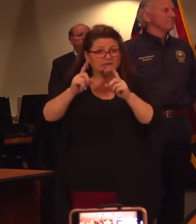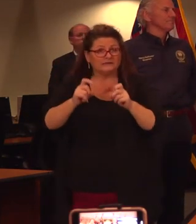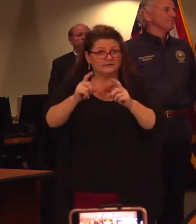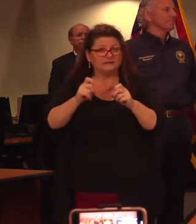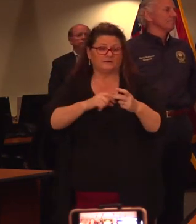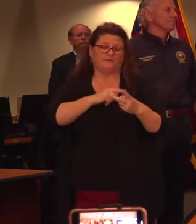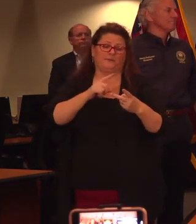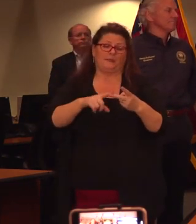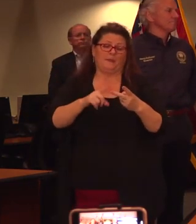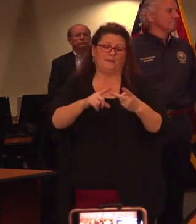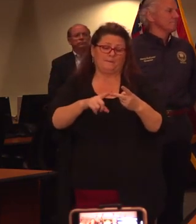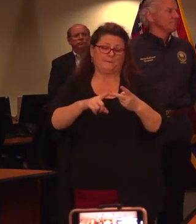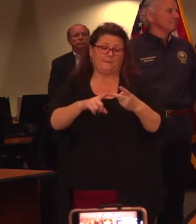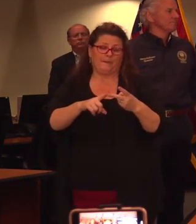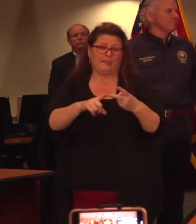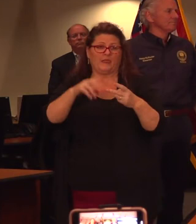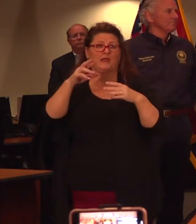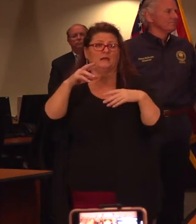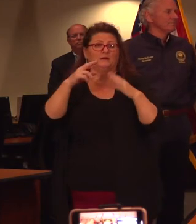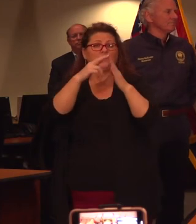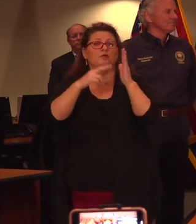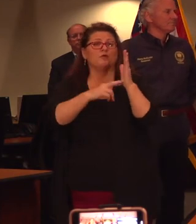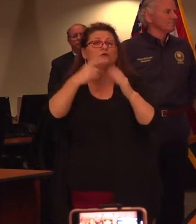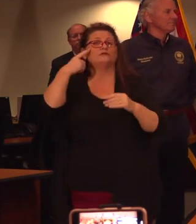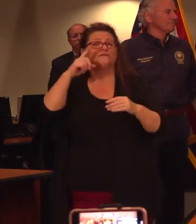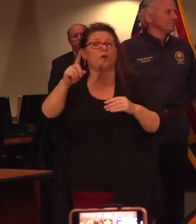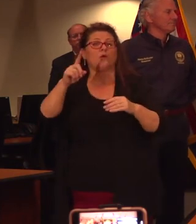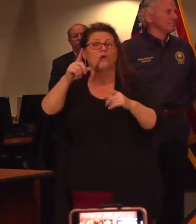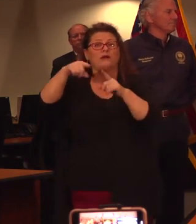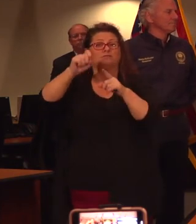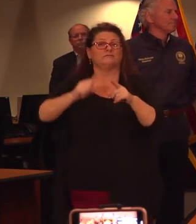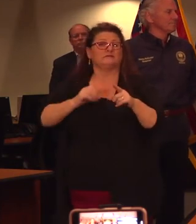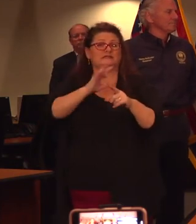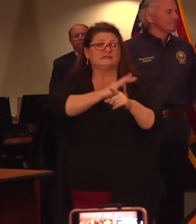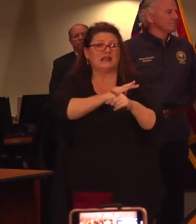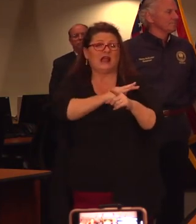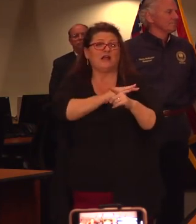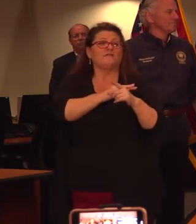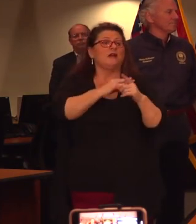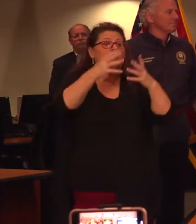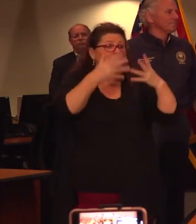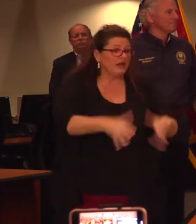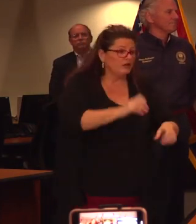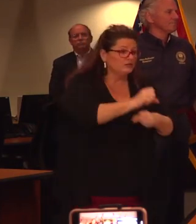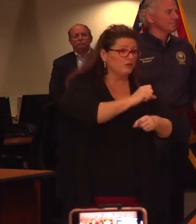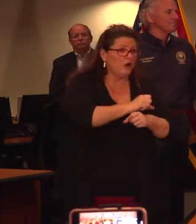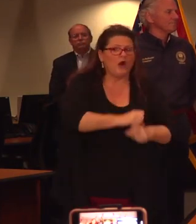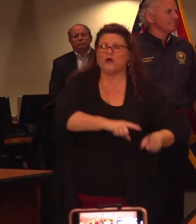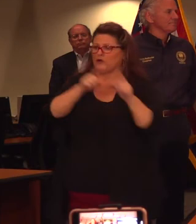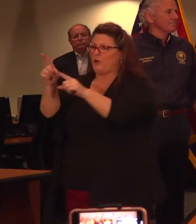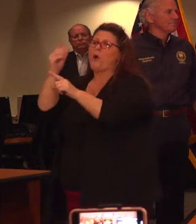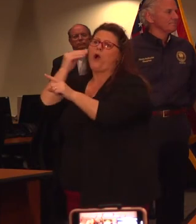testing. And then there'll also be rules for our associates as to how they perform when they go home. How do they prepare to go